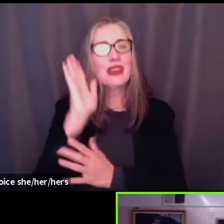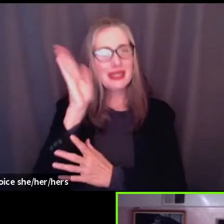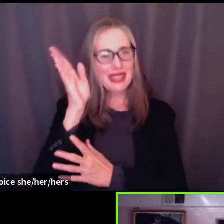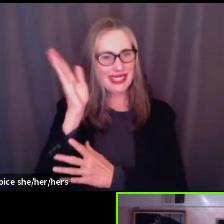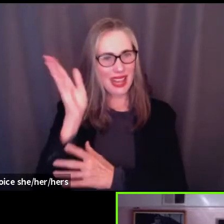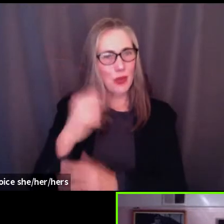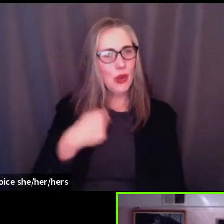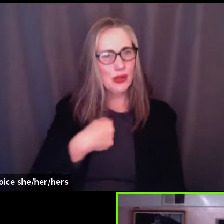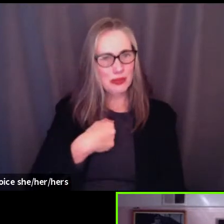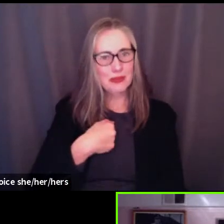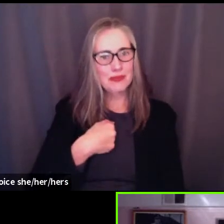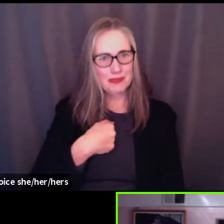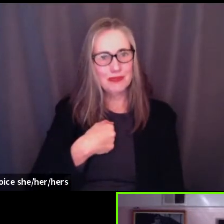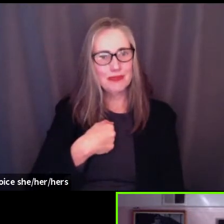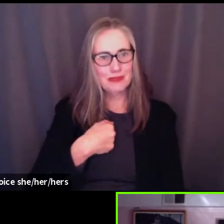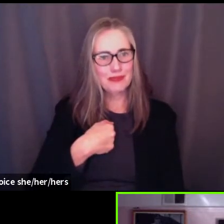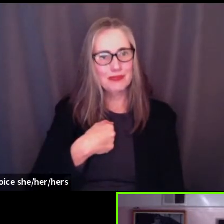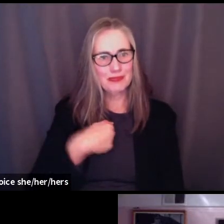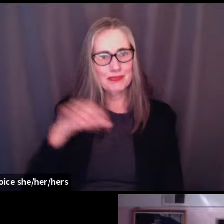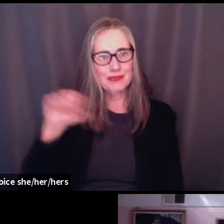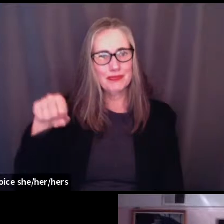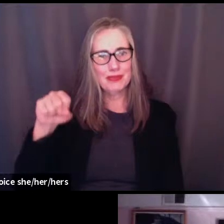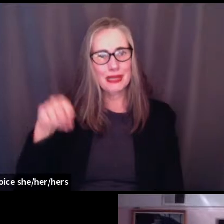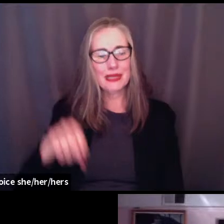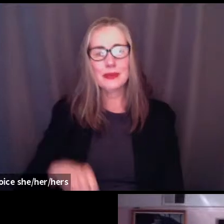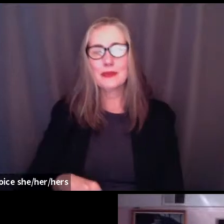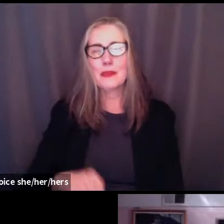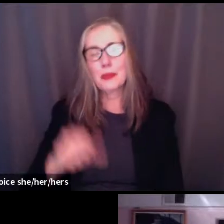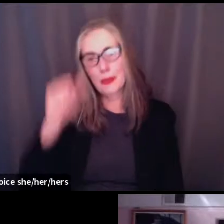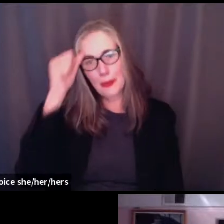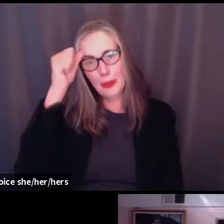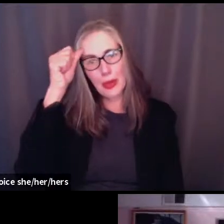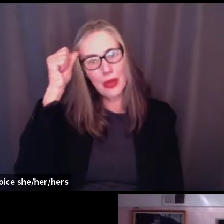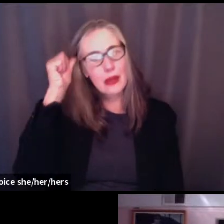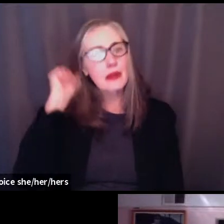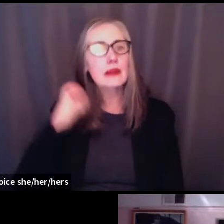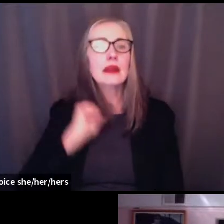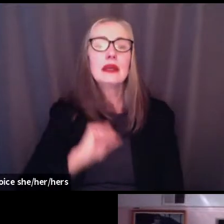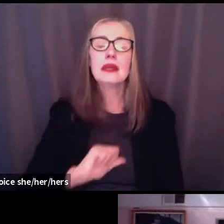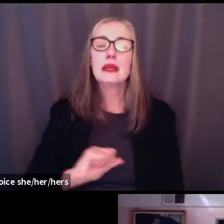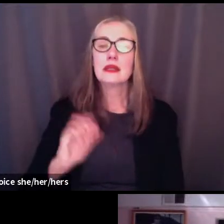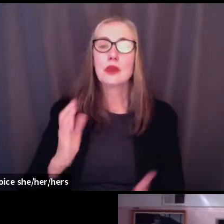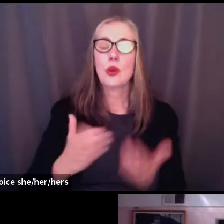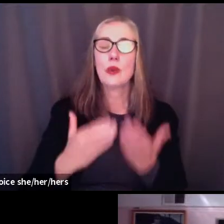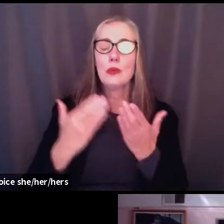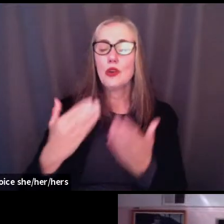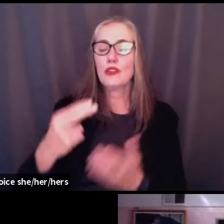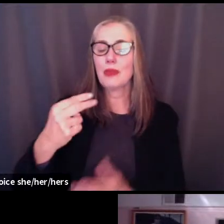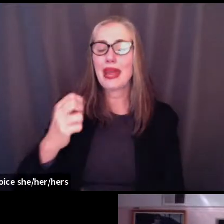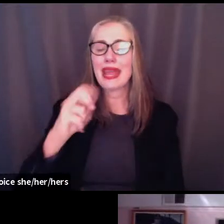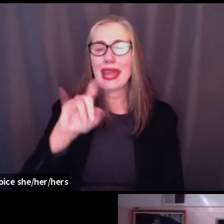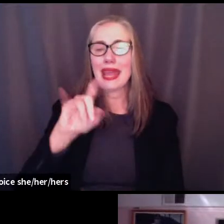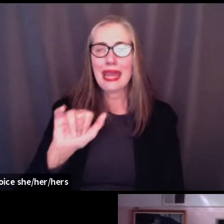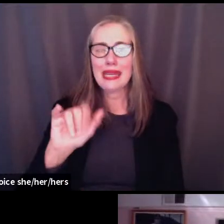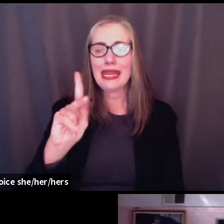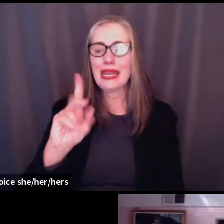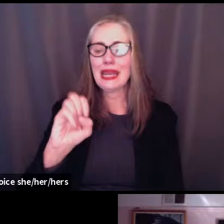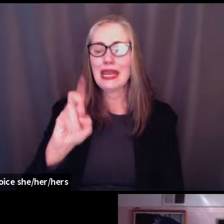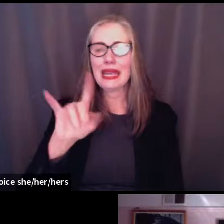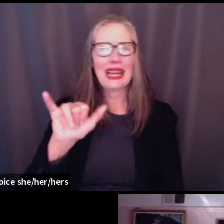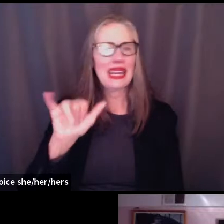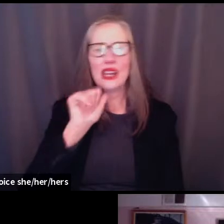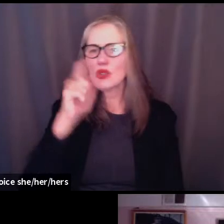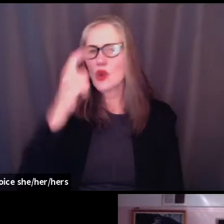file? Yes, Okay. I would. It was moved by Henny Kelly. And I don't believe we need a